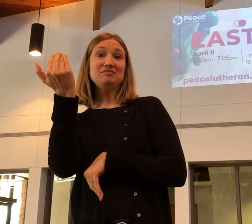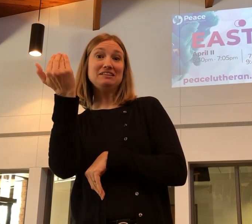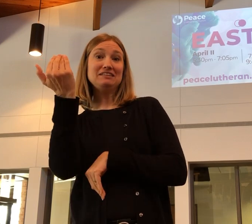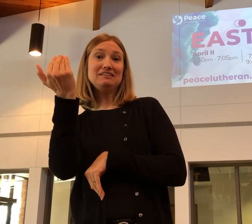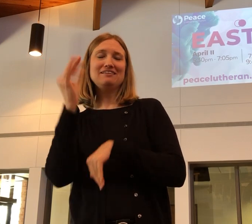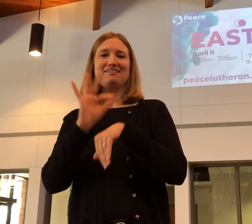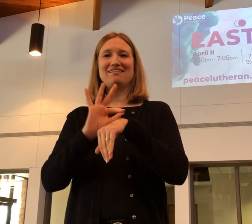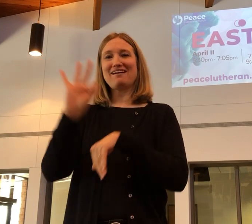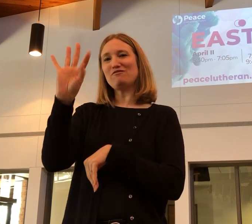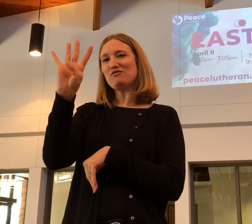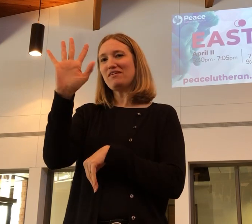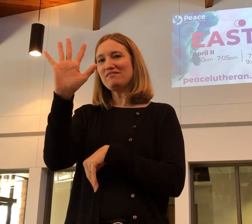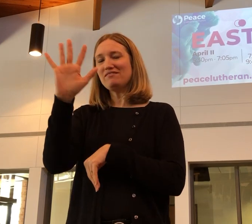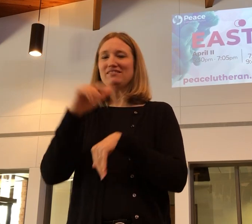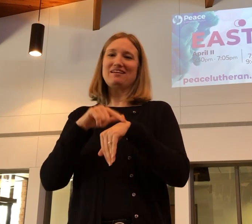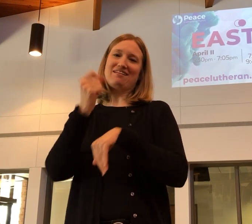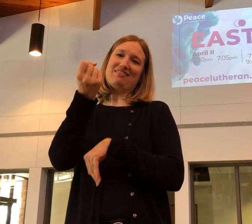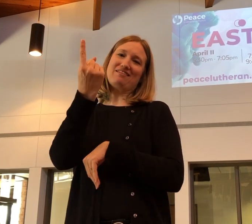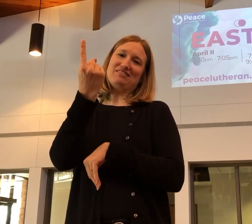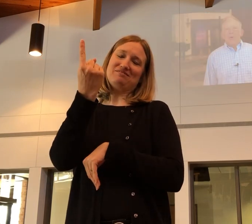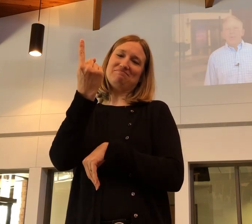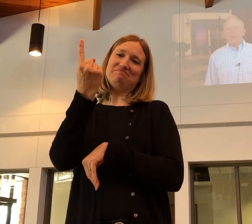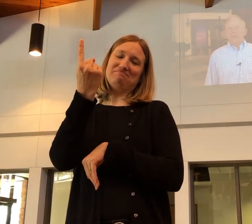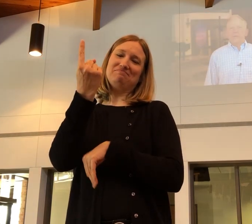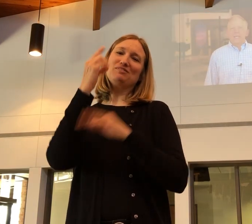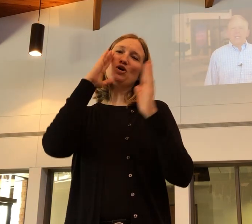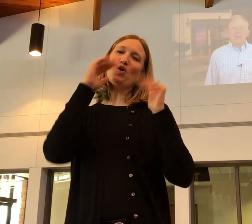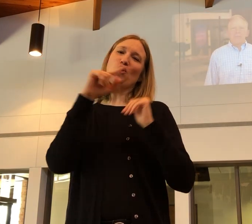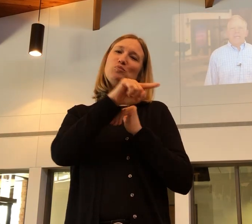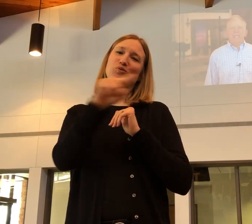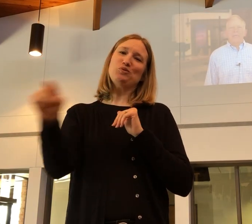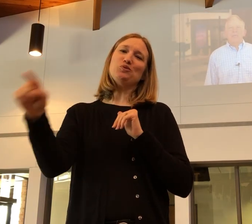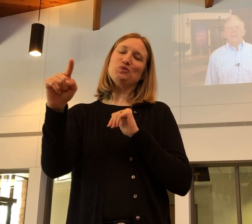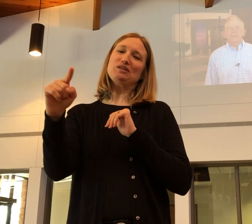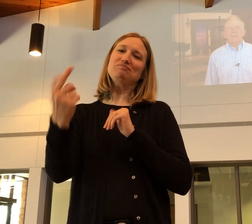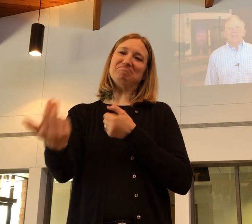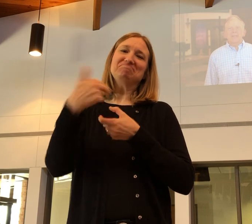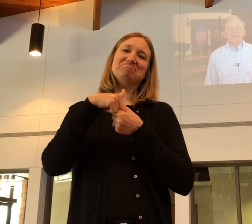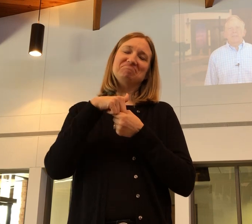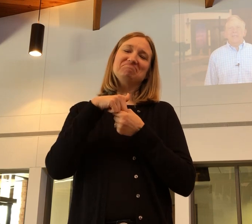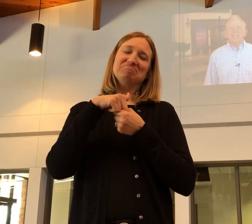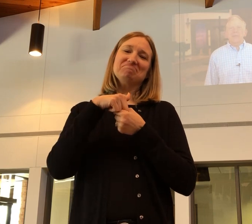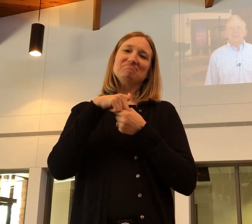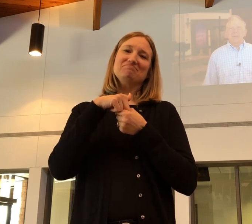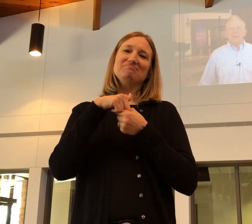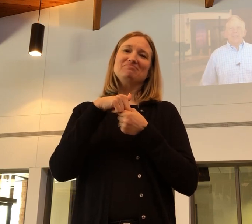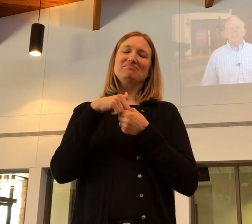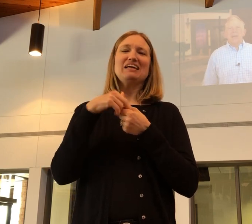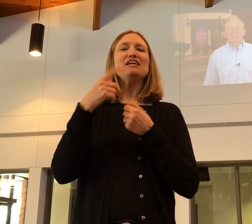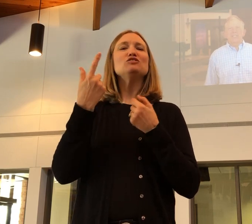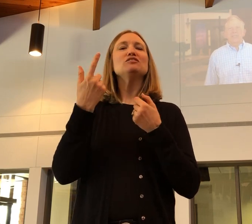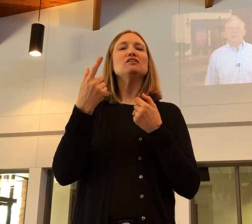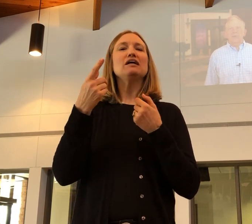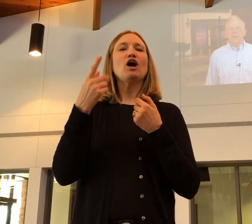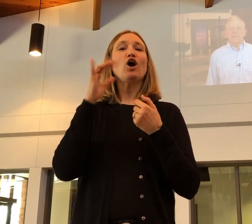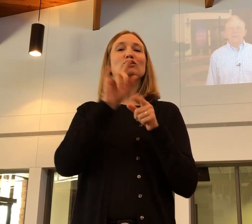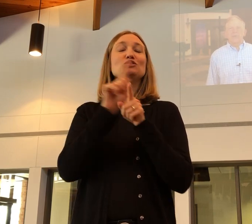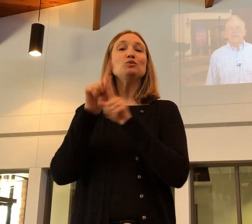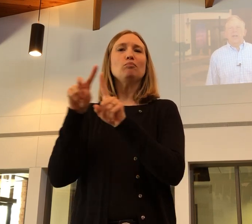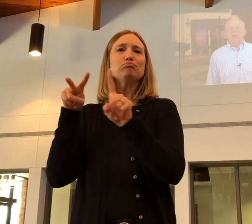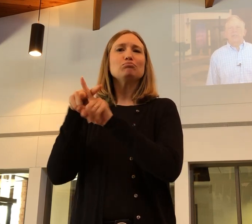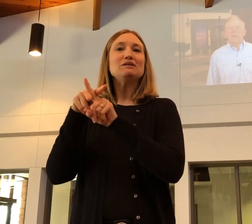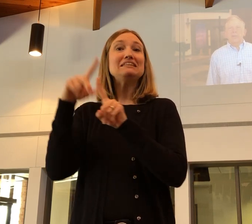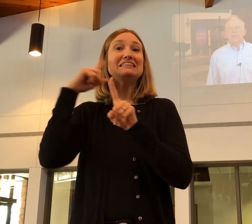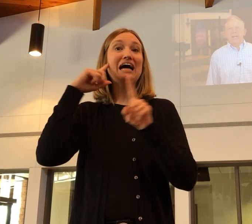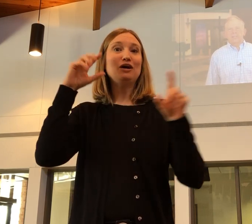8:15, 9:45, and 11 a.m. Hope that you can make it to worship and plug into a great sound system so we can